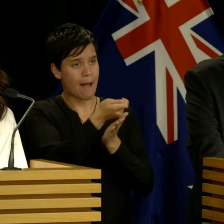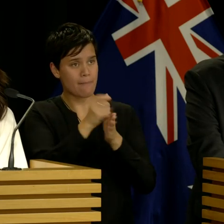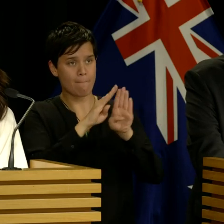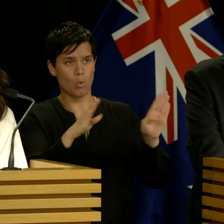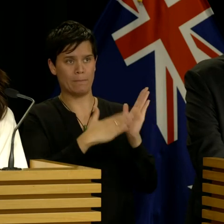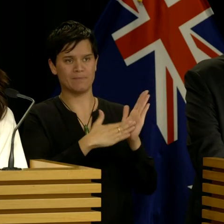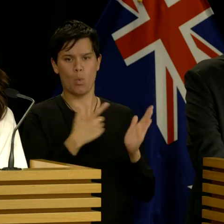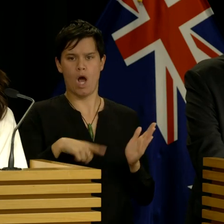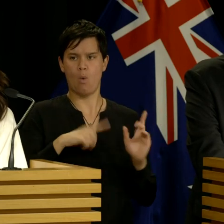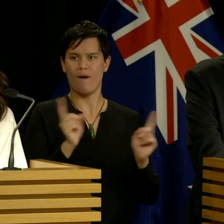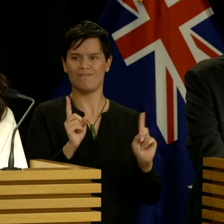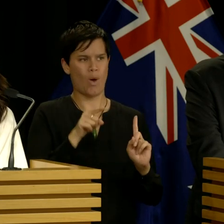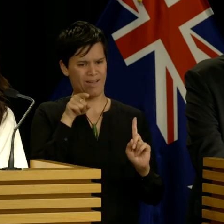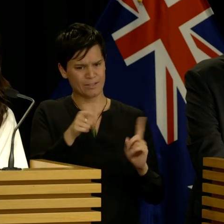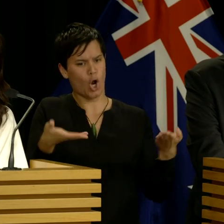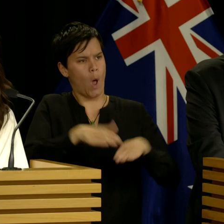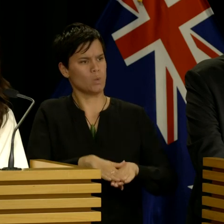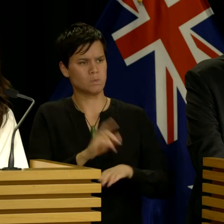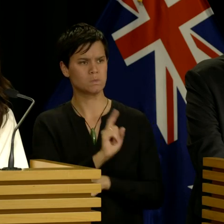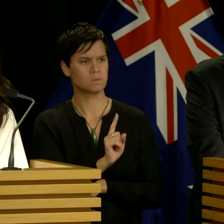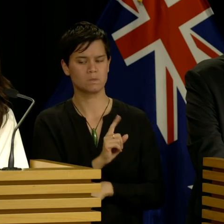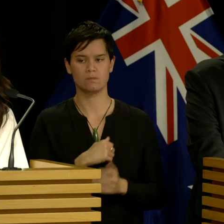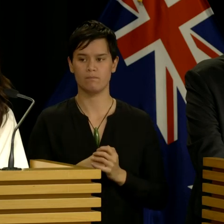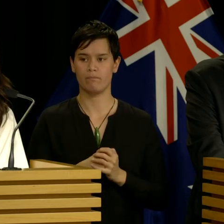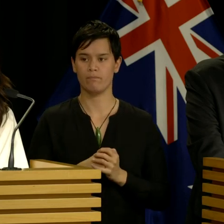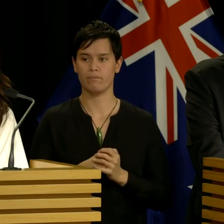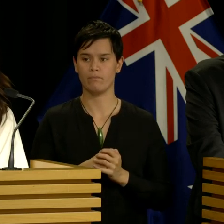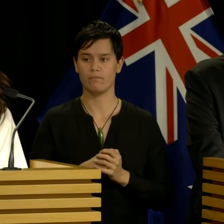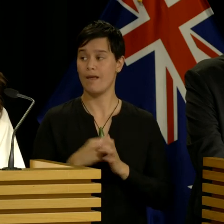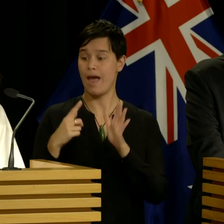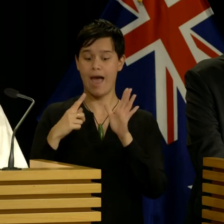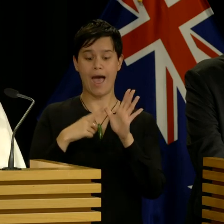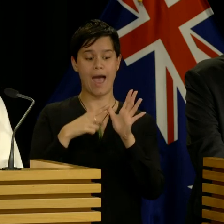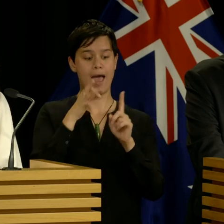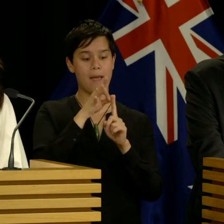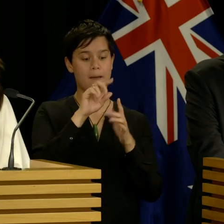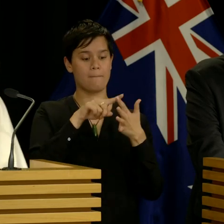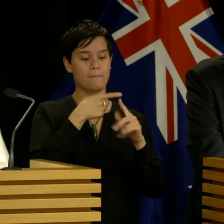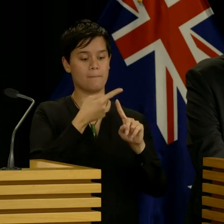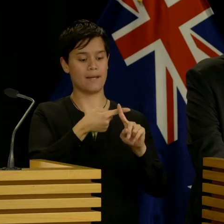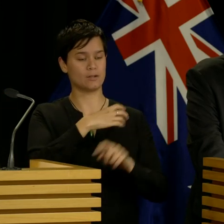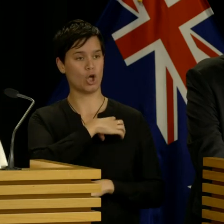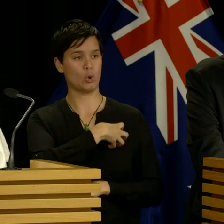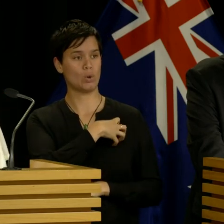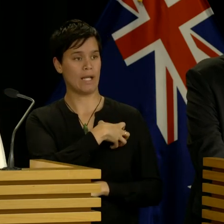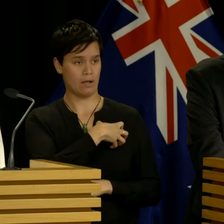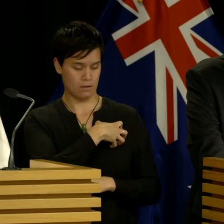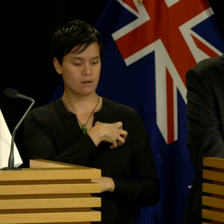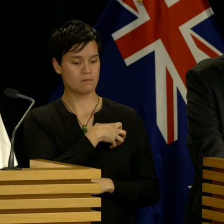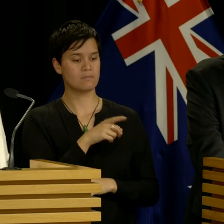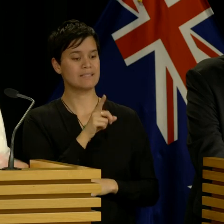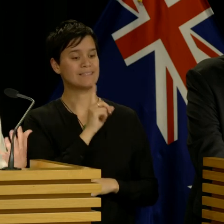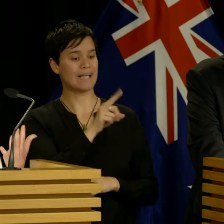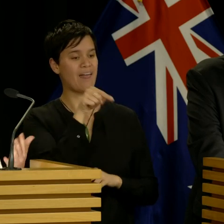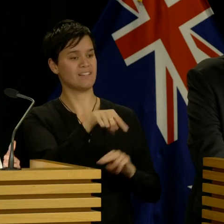they'd have an interest in that too. What do you make of APEC's union coming out and saying that their members are going to be striking this Friday as the coronavirus